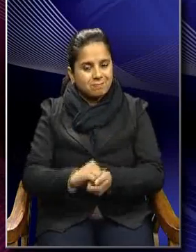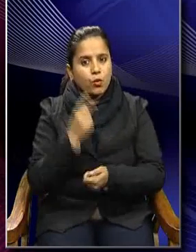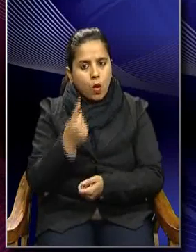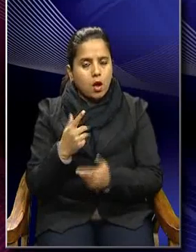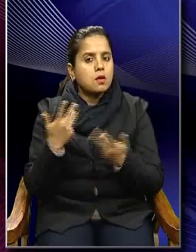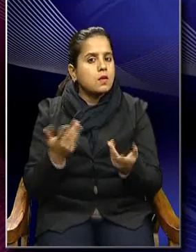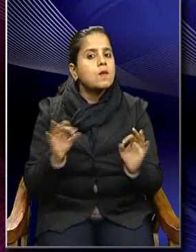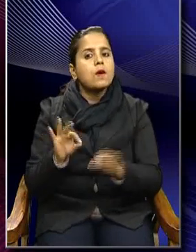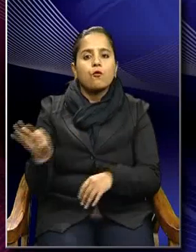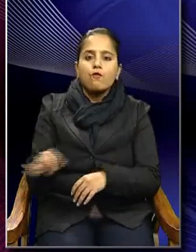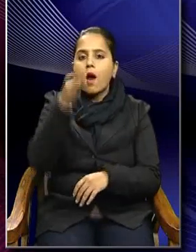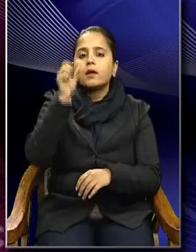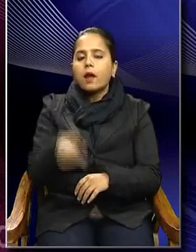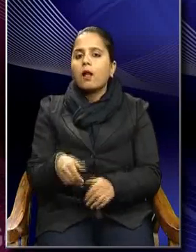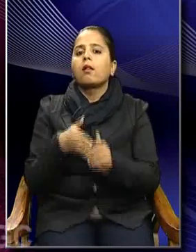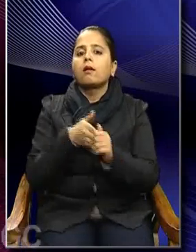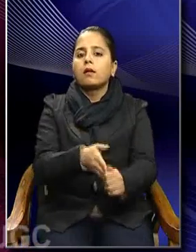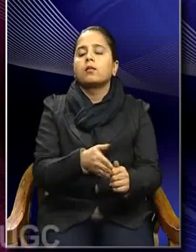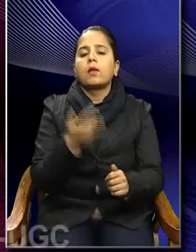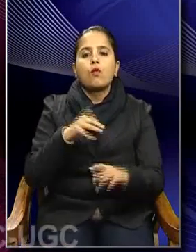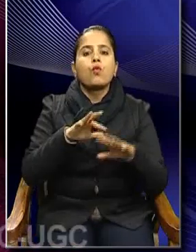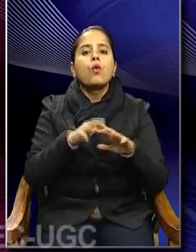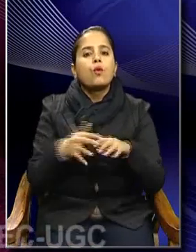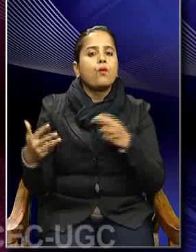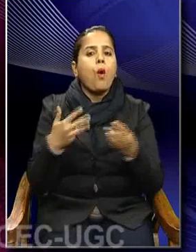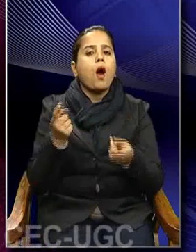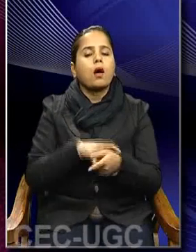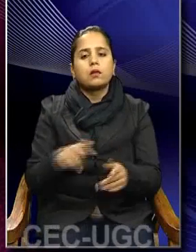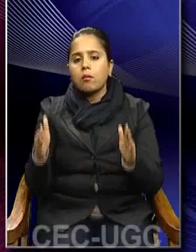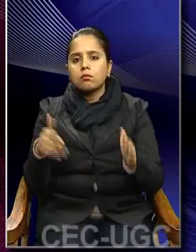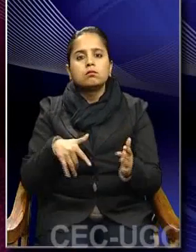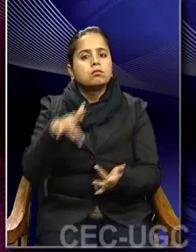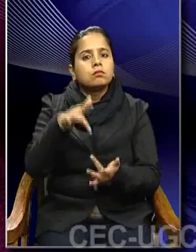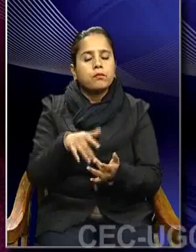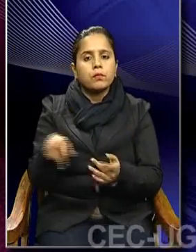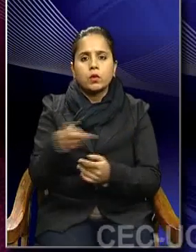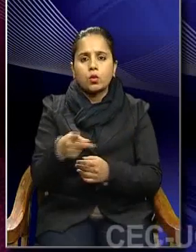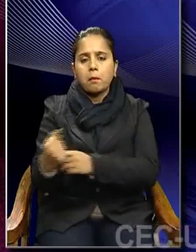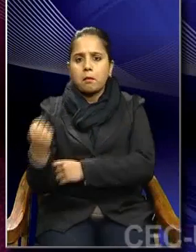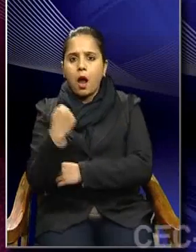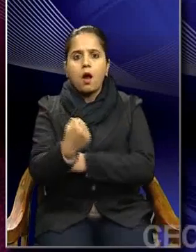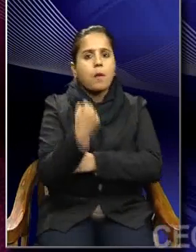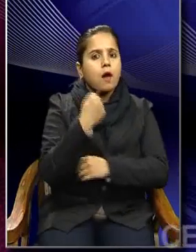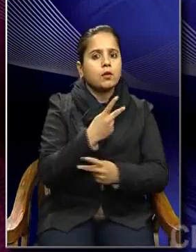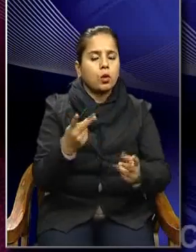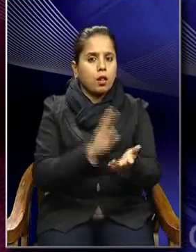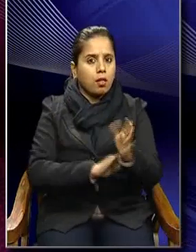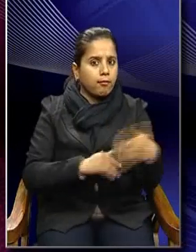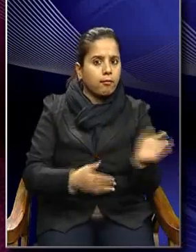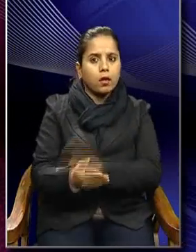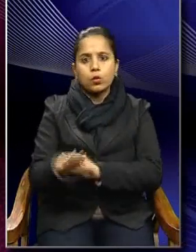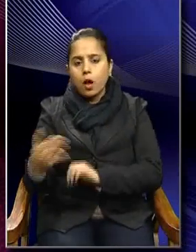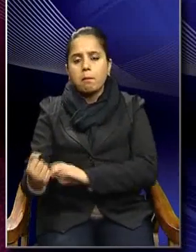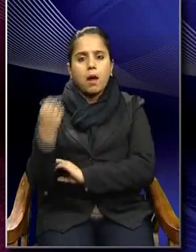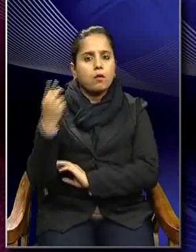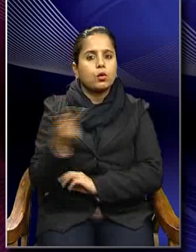lead France in the interwar period. So alternating power of left and right is what we get